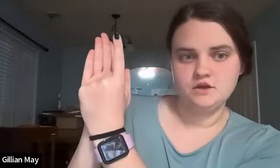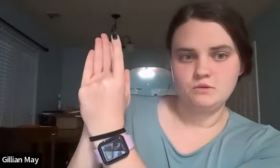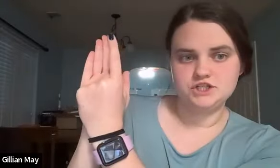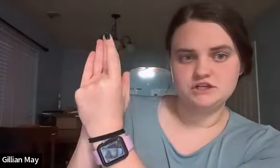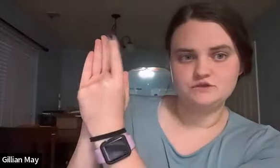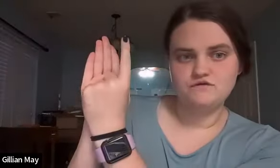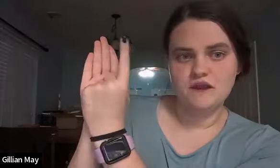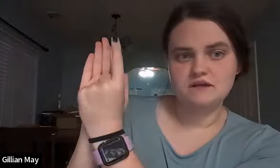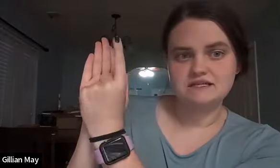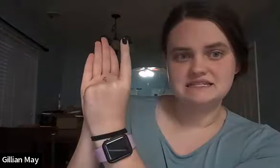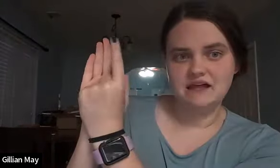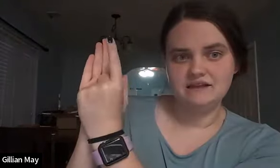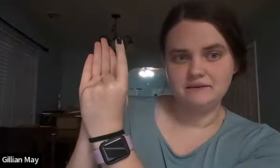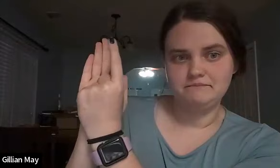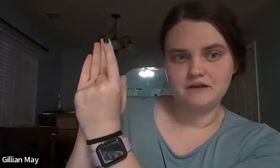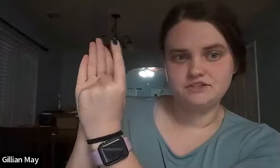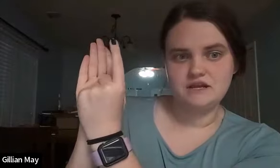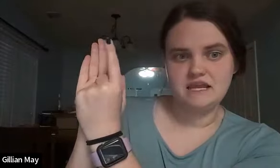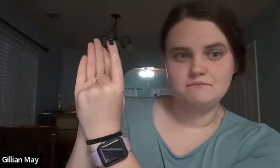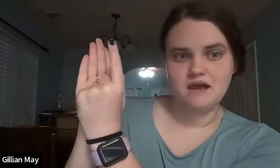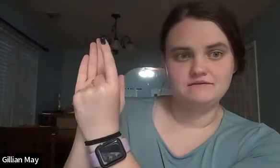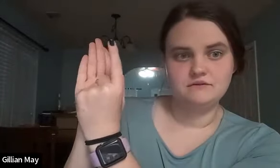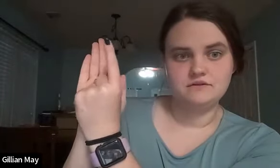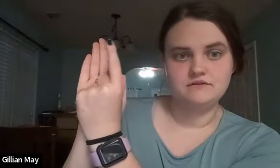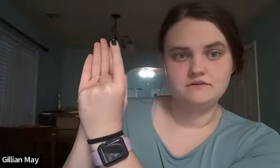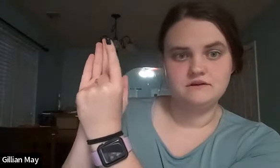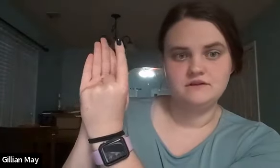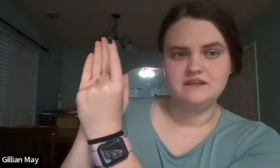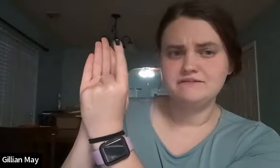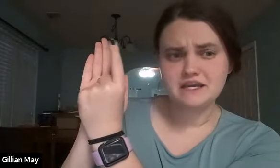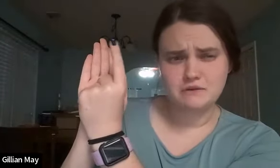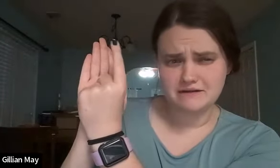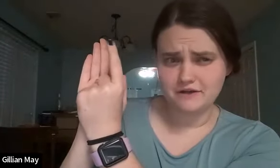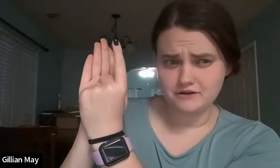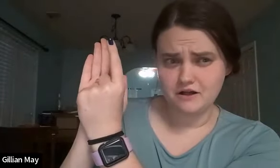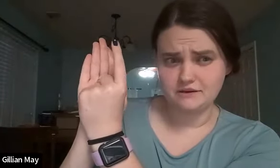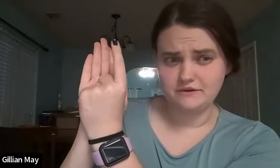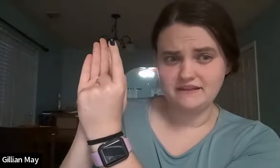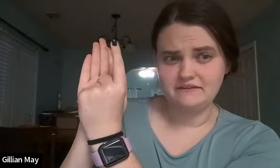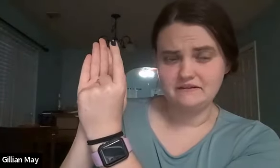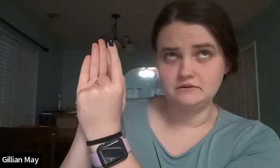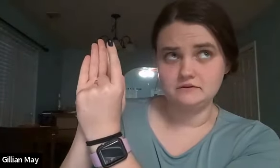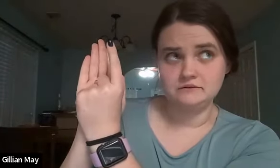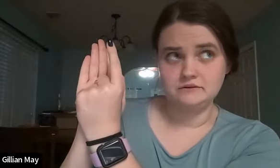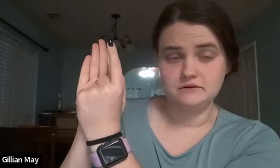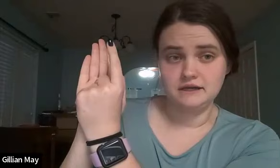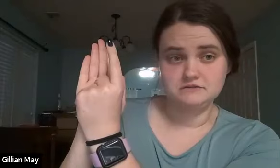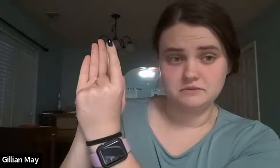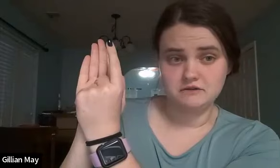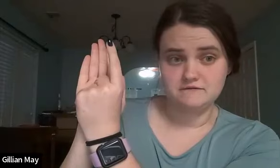What you're going to do is very slightly bounce your hand back and forth. Think of like a grandfather clock. And when they're like the little, I don't know my grandfather